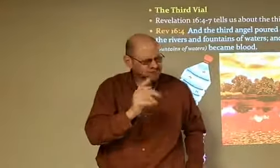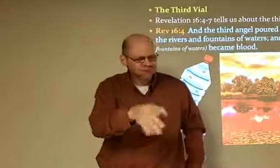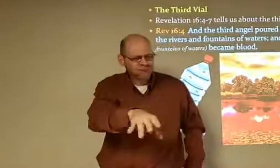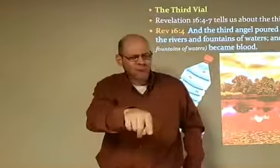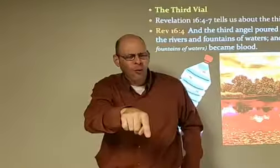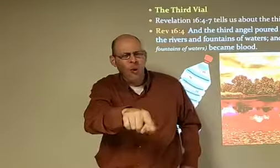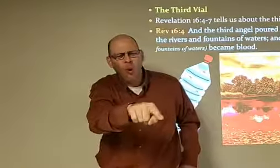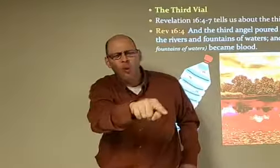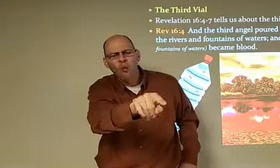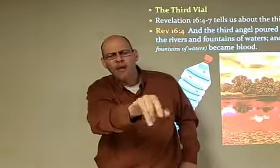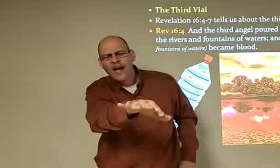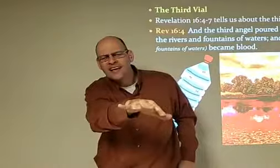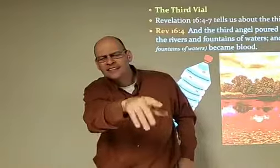be obedient.